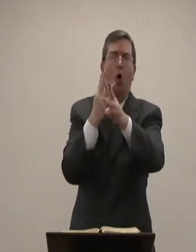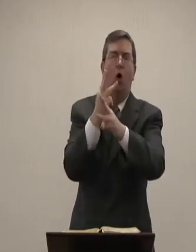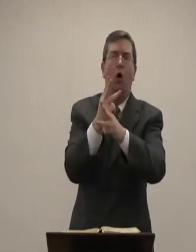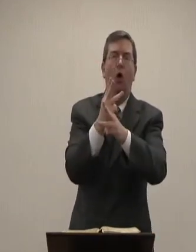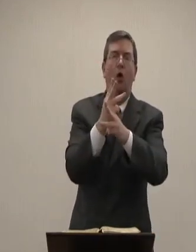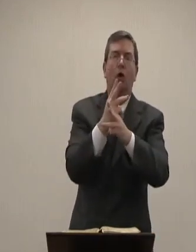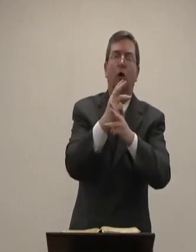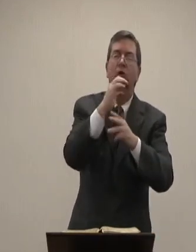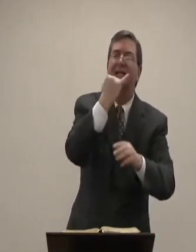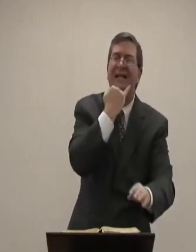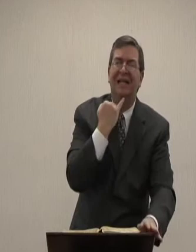has promised.